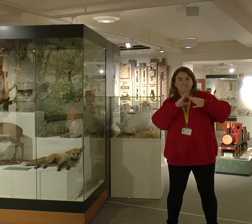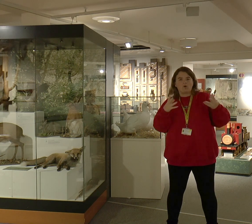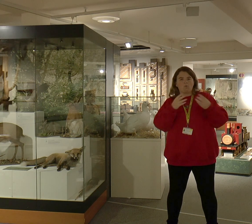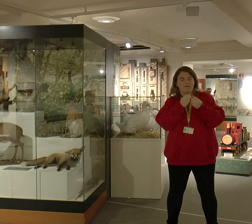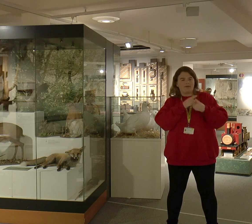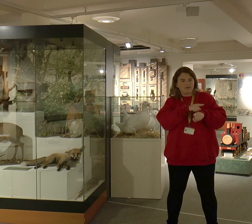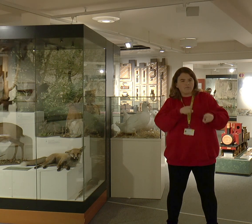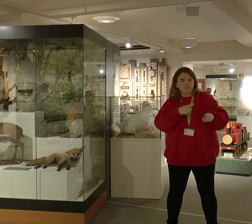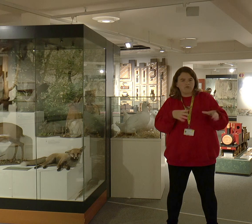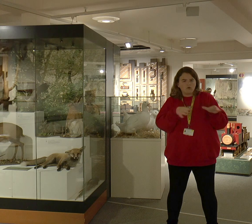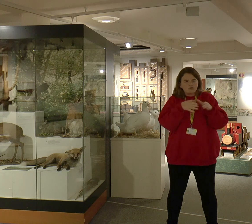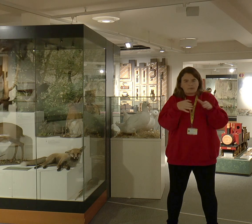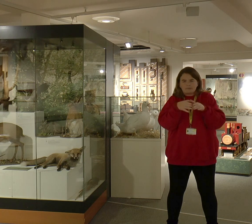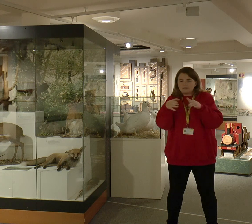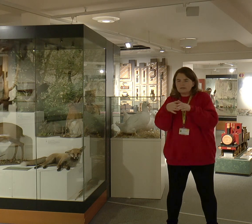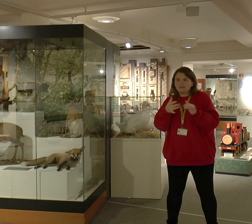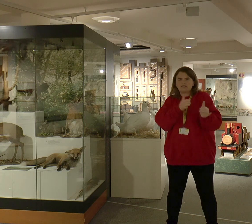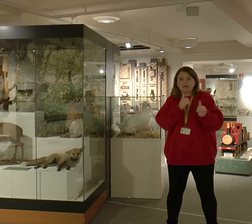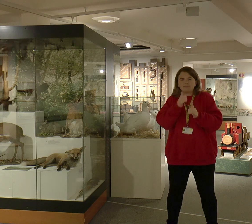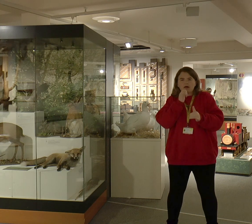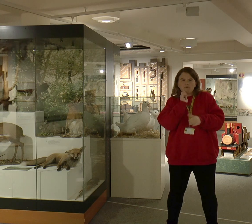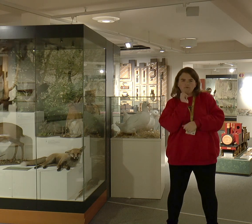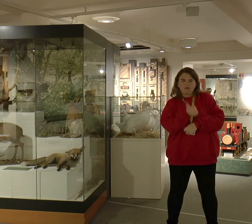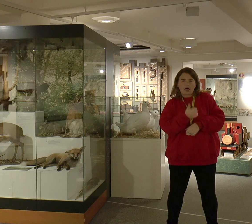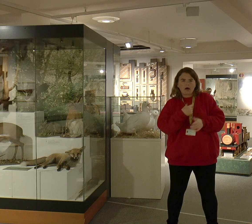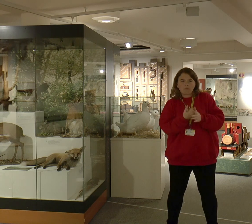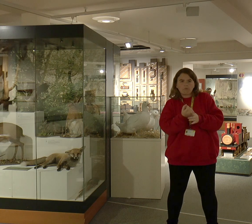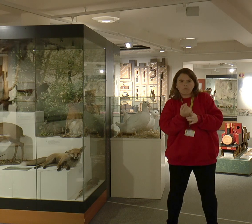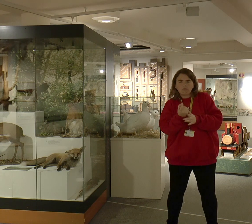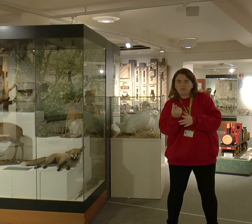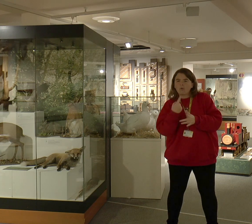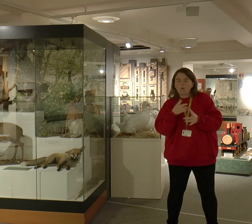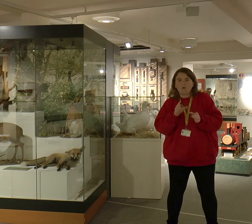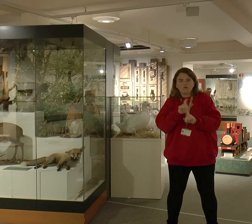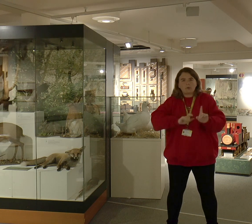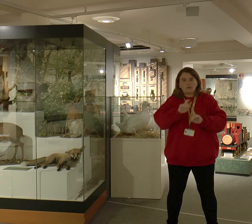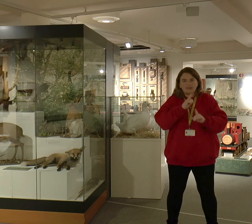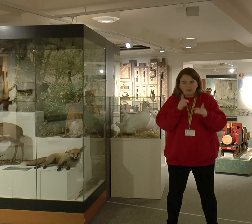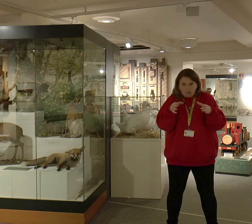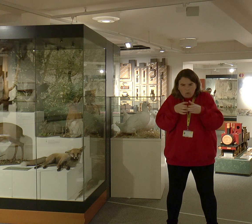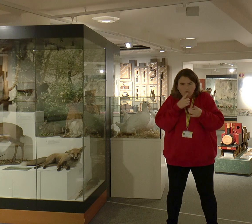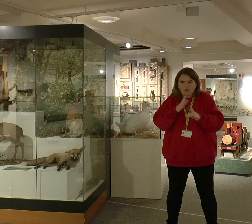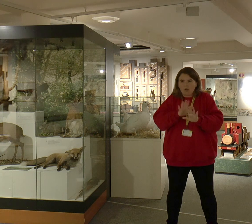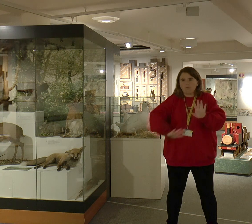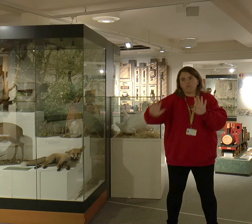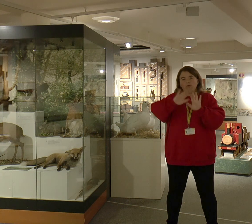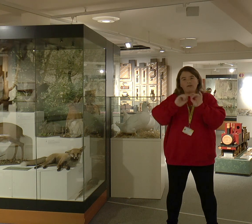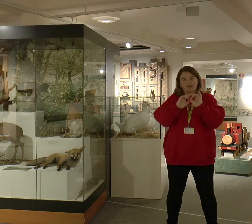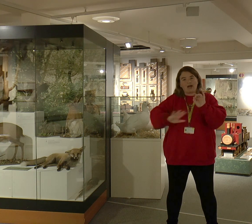of different groups. Some of these are underrepresented. Some can be community groups, but all of them